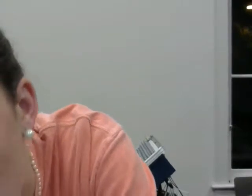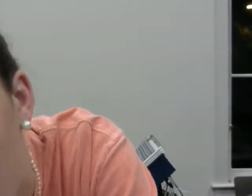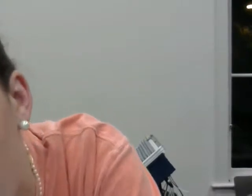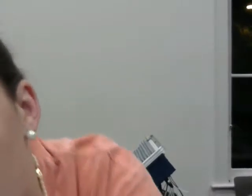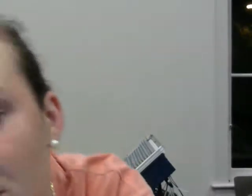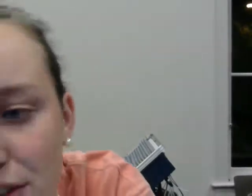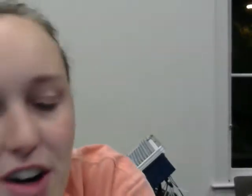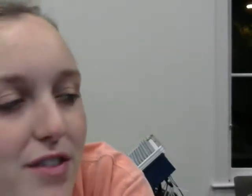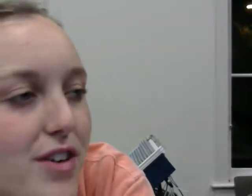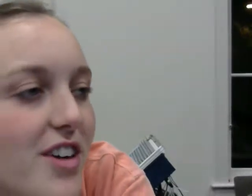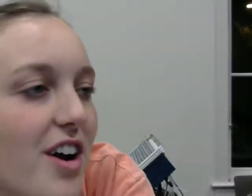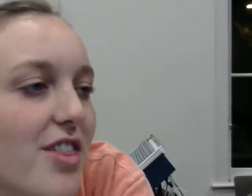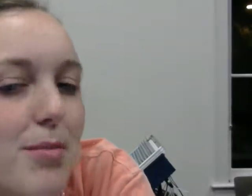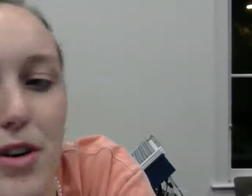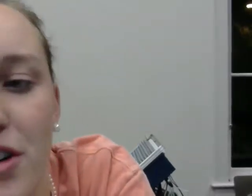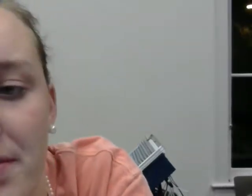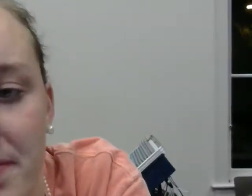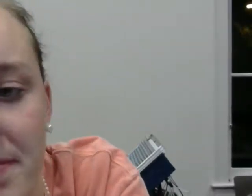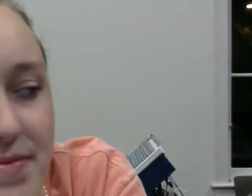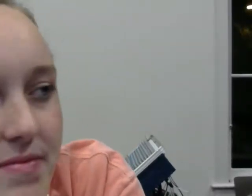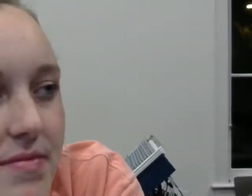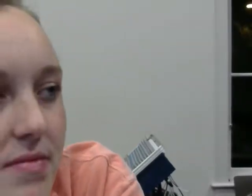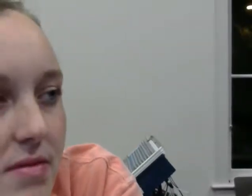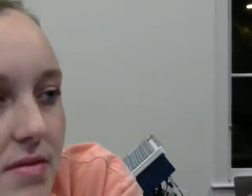we could do Ferdinand the Bull.